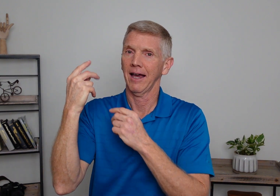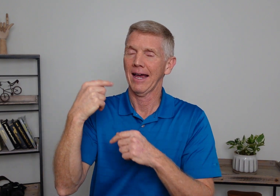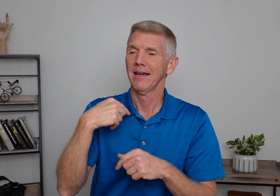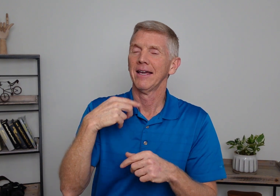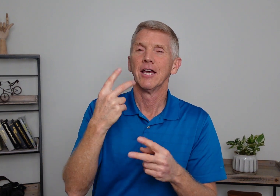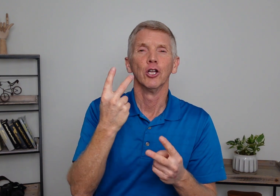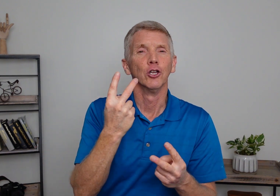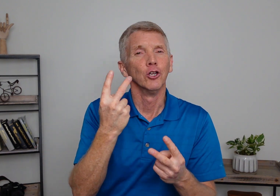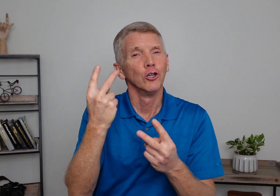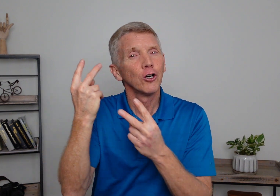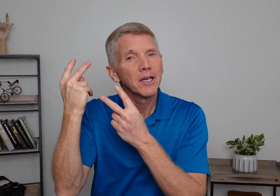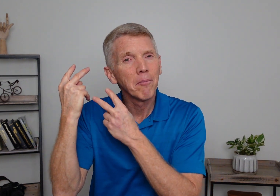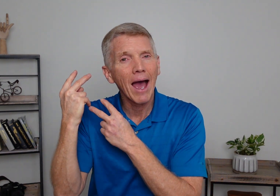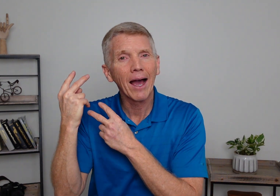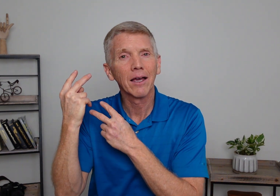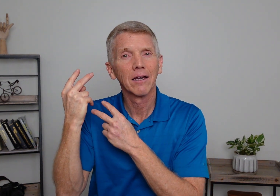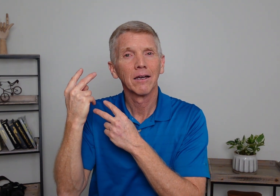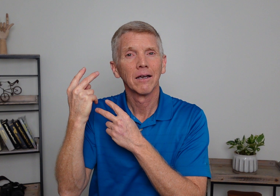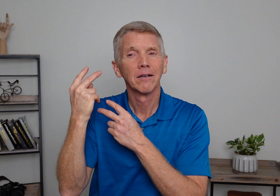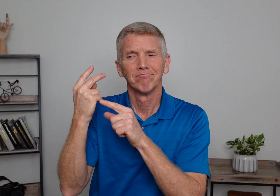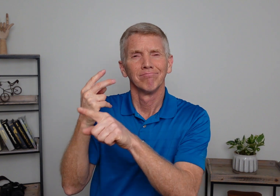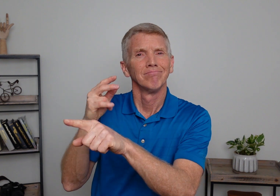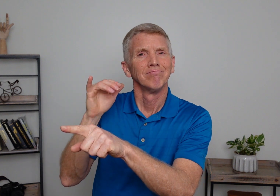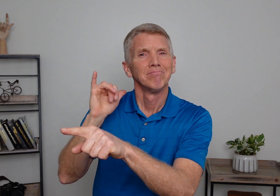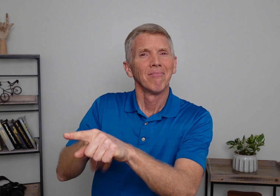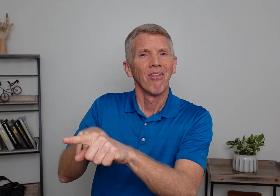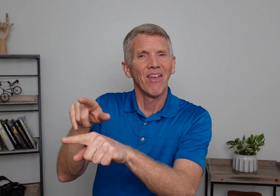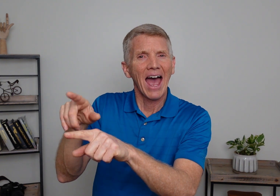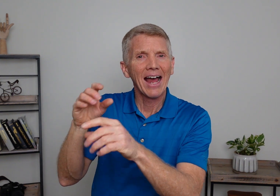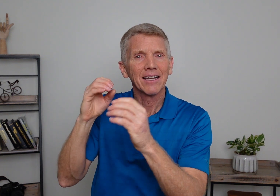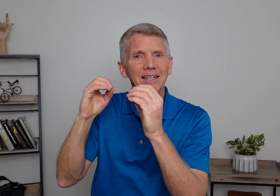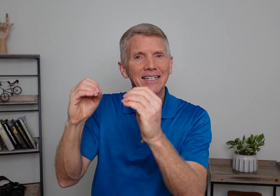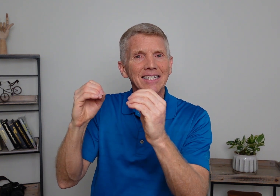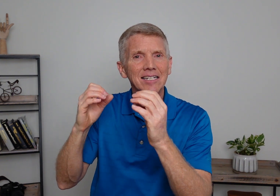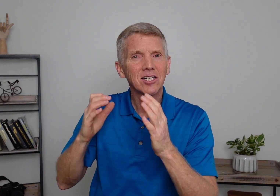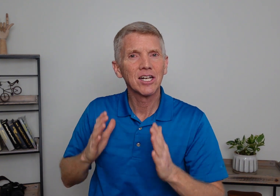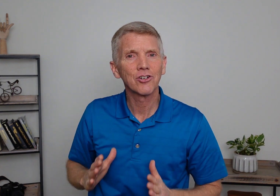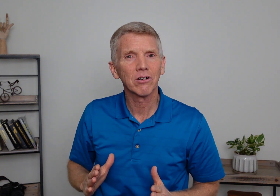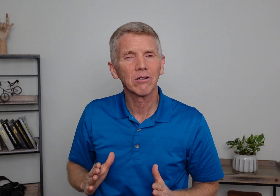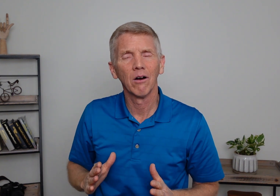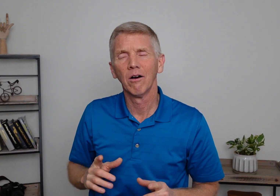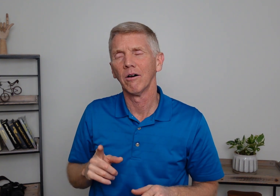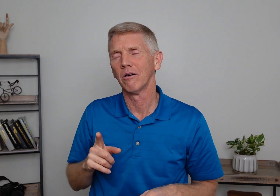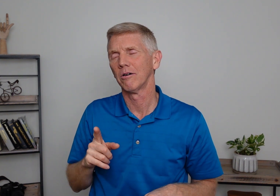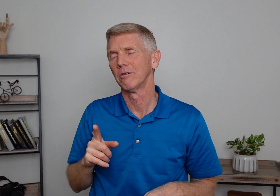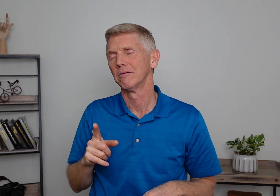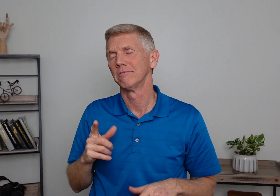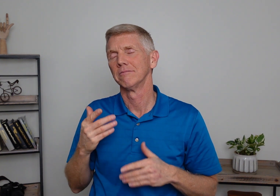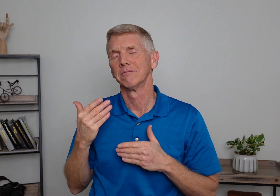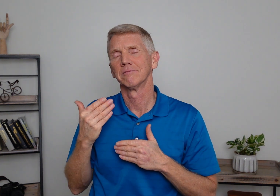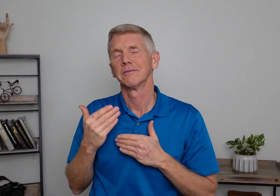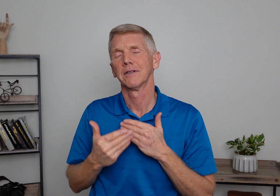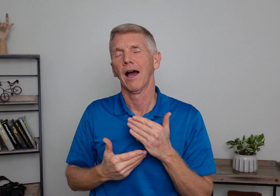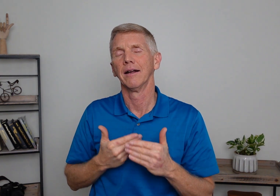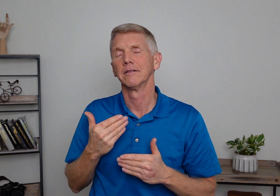Okay? Looking back. That teacher, oh, kind.